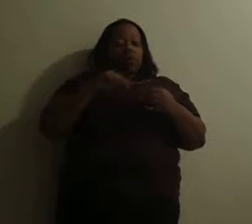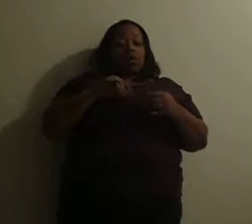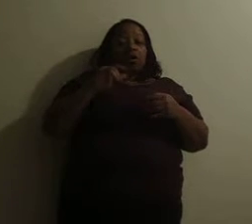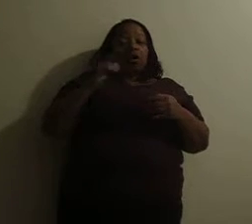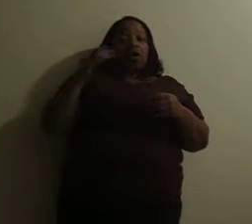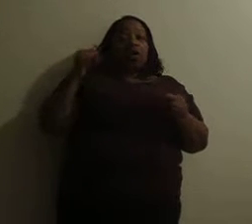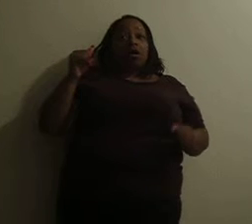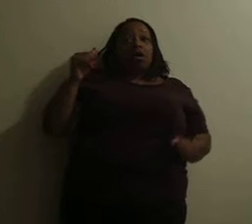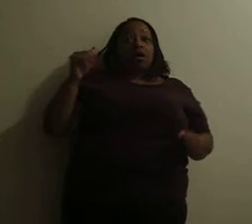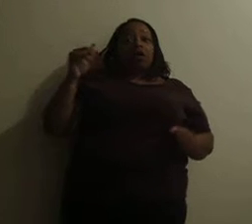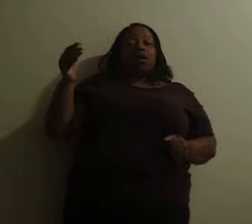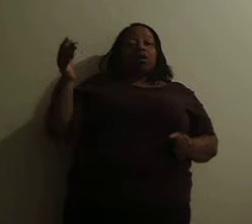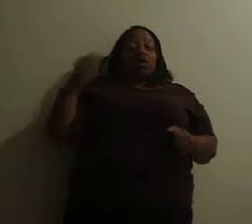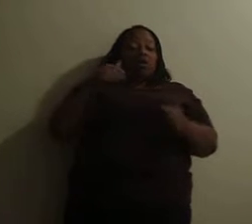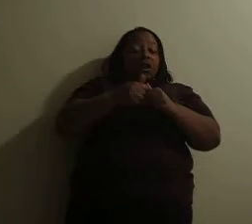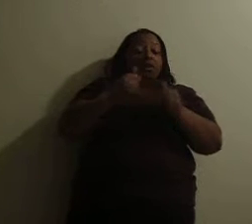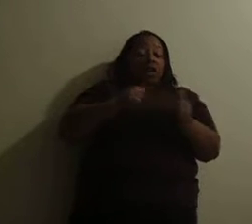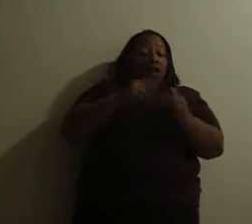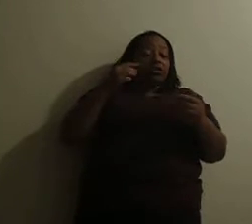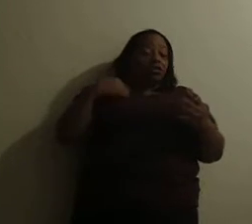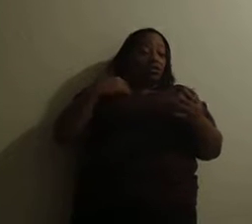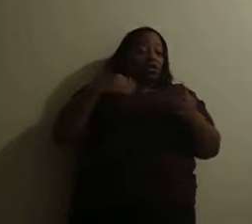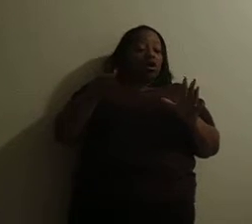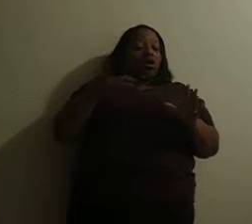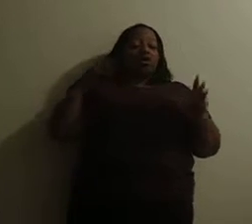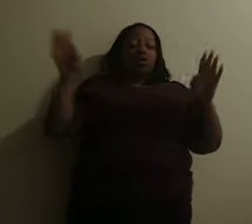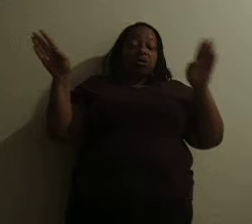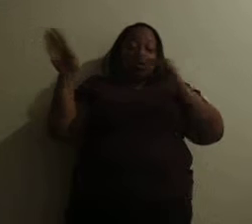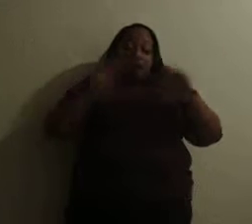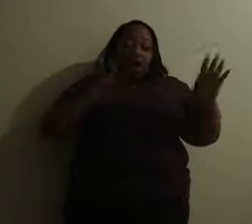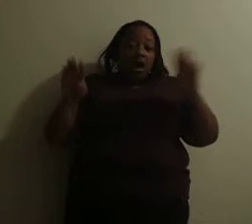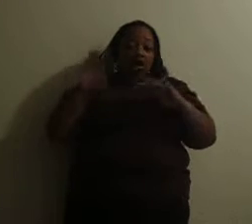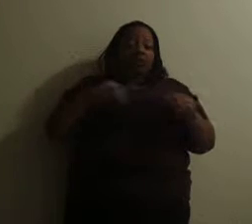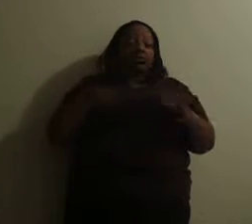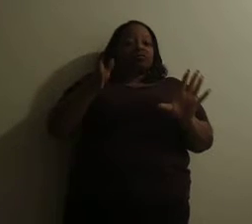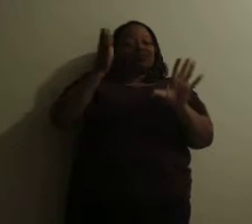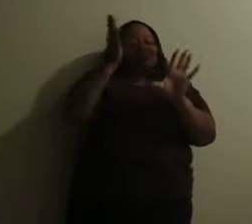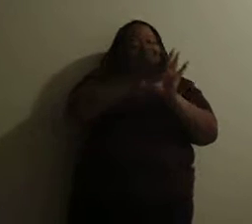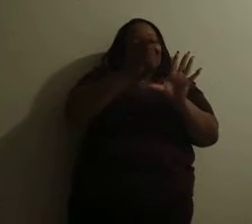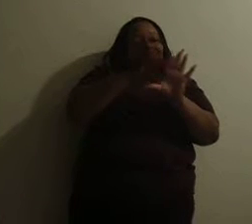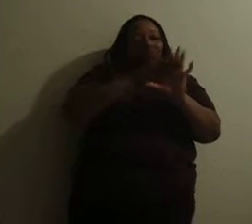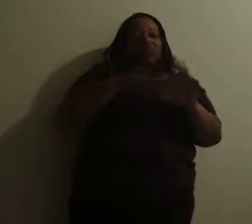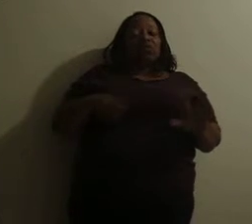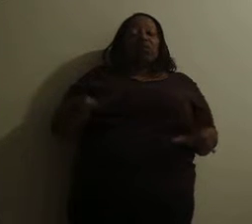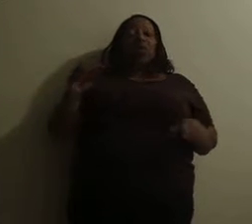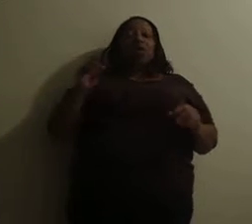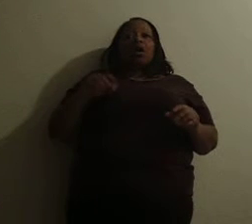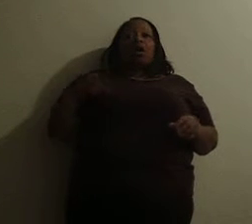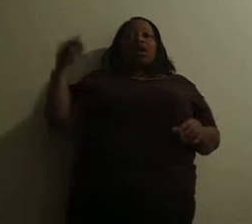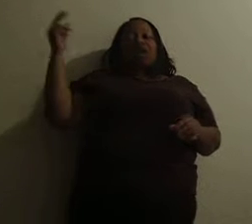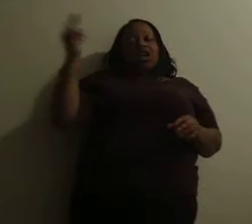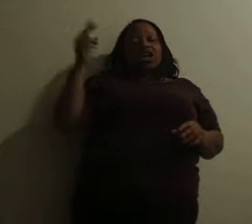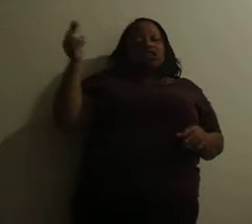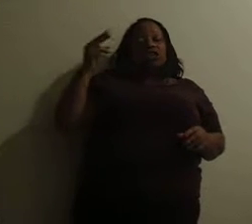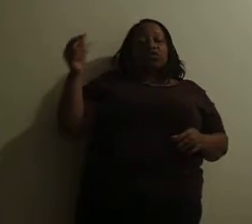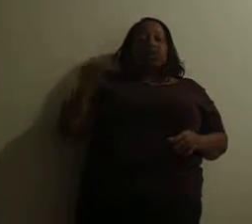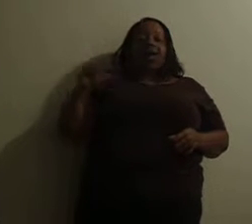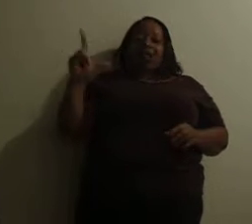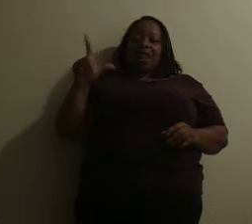I've done biology, sociology, psychology, literature, history, and I arranged my